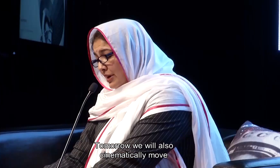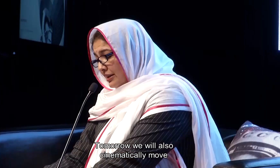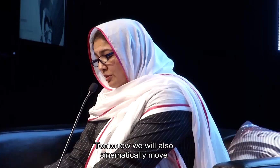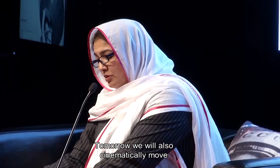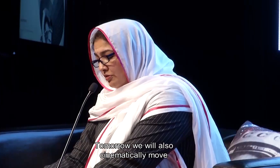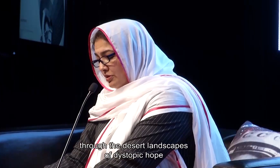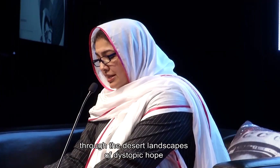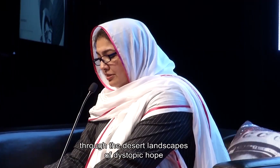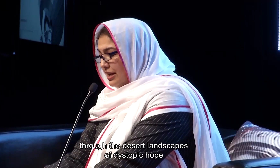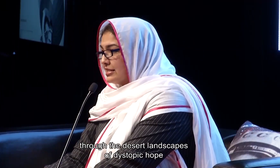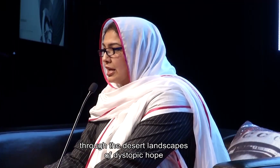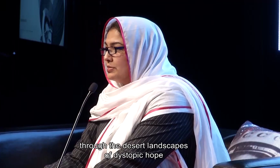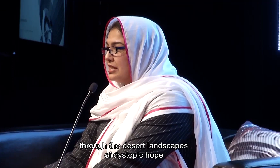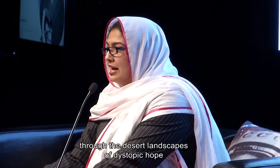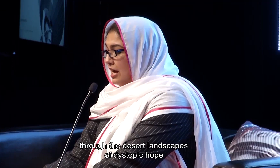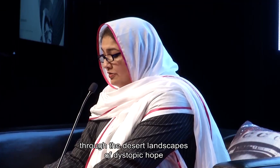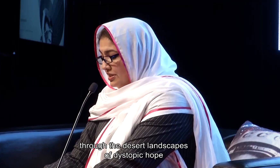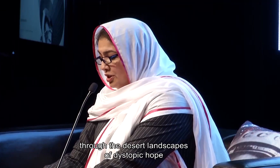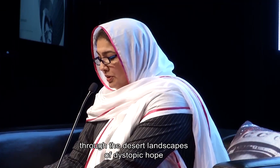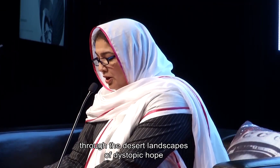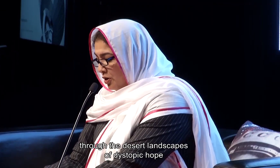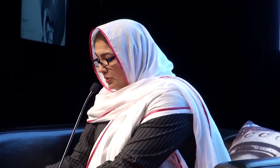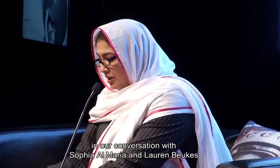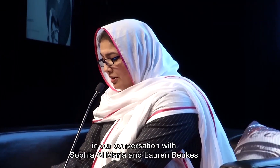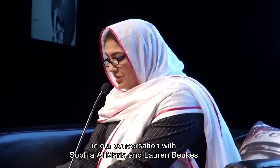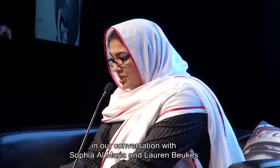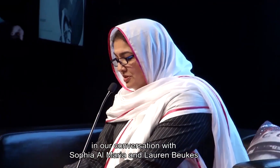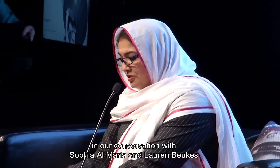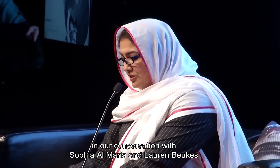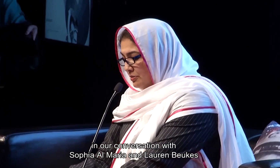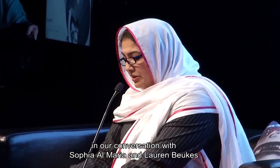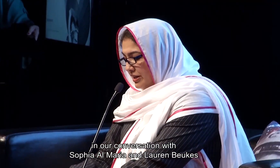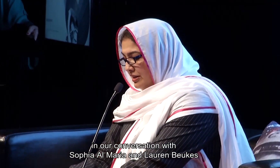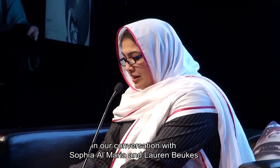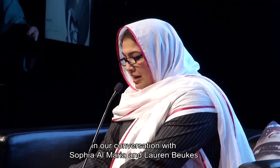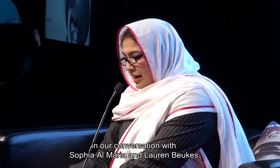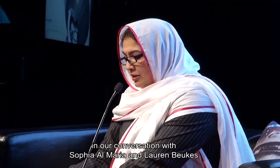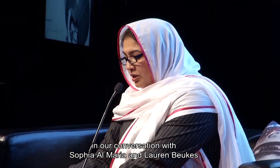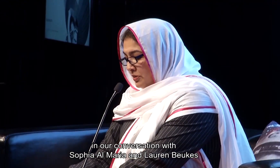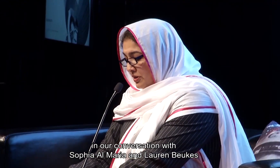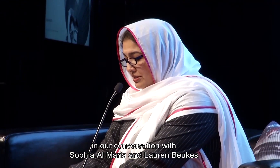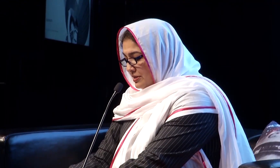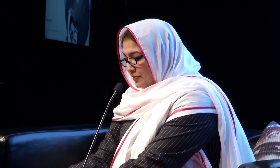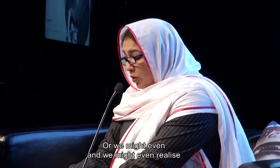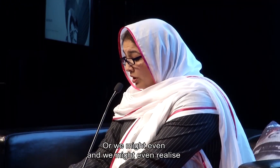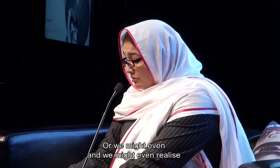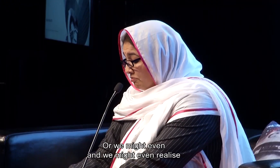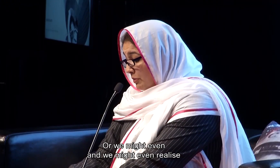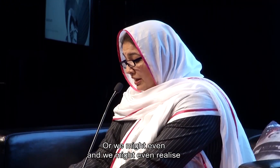cinematically move through the desert landscapes of dystopic hope in our conversation with Sophia El-Maria and Lauren Bucas. Or we might